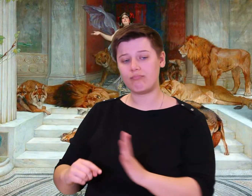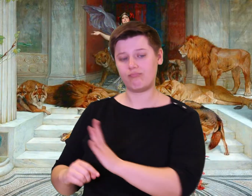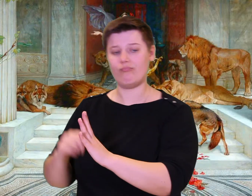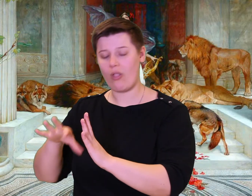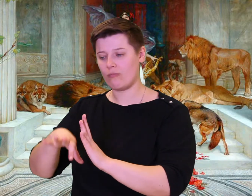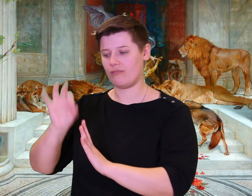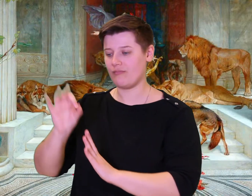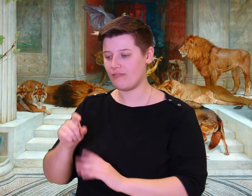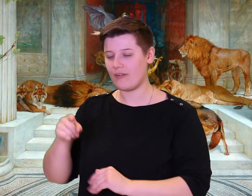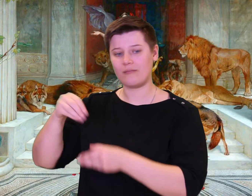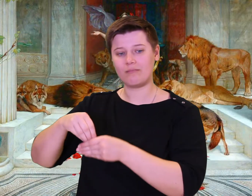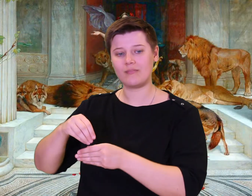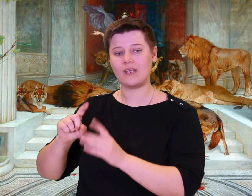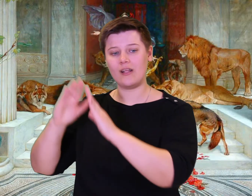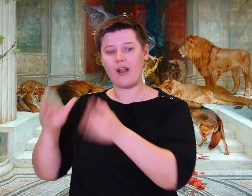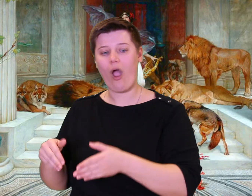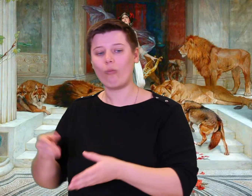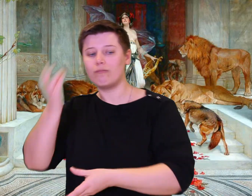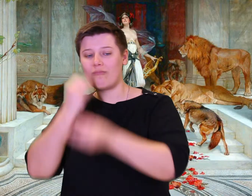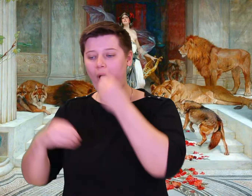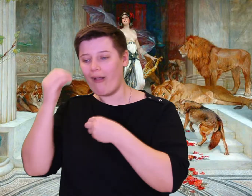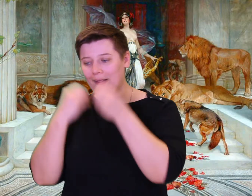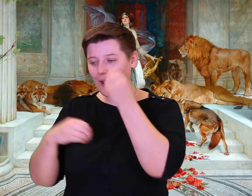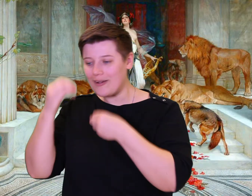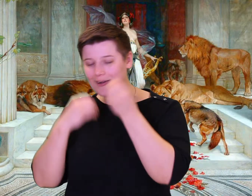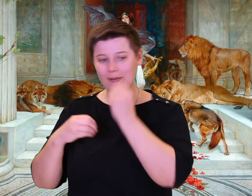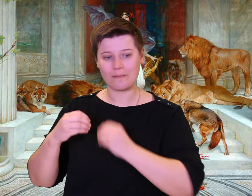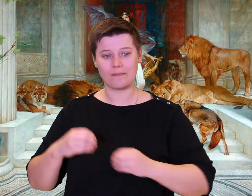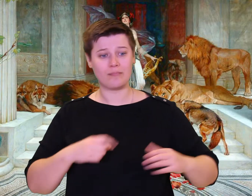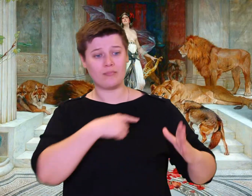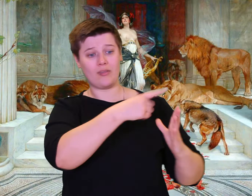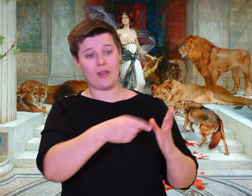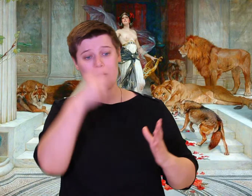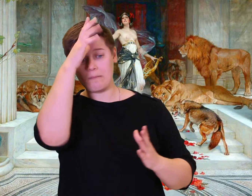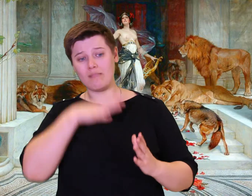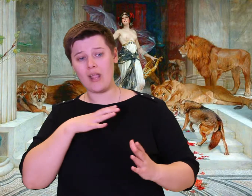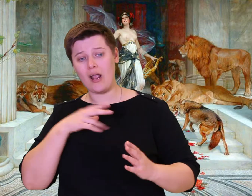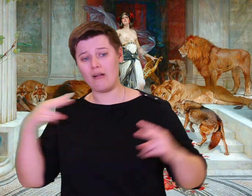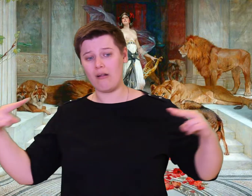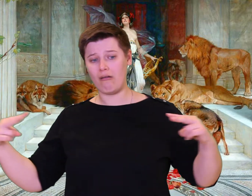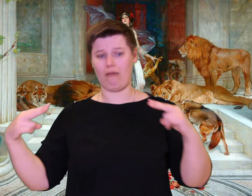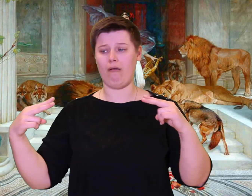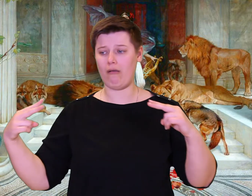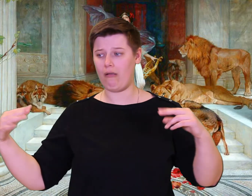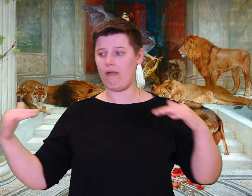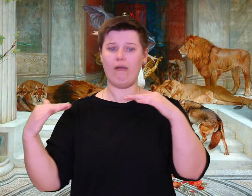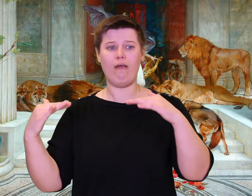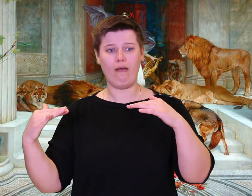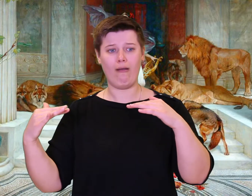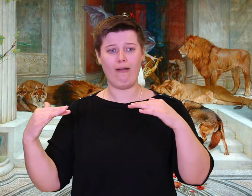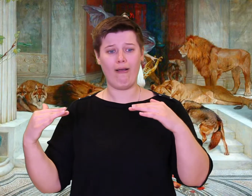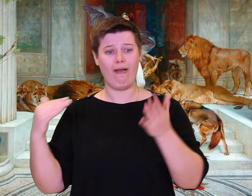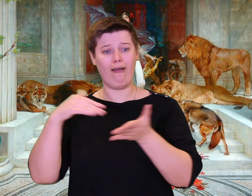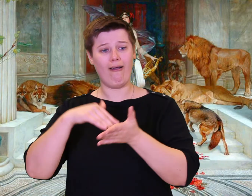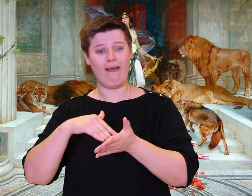Meanwhile, Circe had freed the other men, and in her house she gently bathed them, rubbing them with oil.